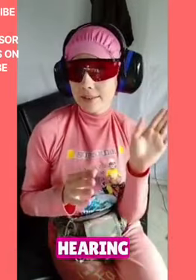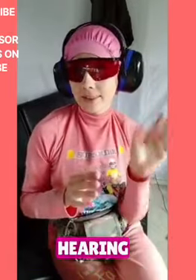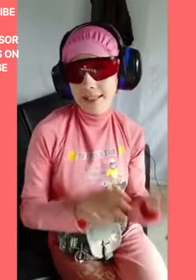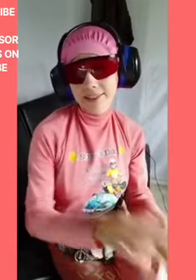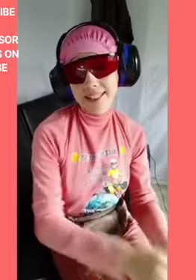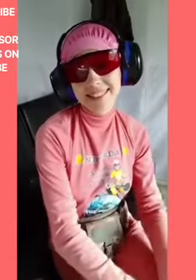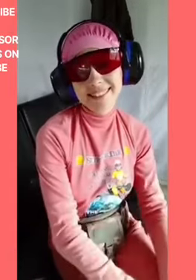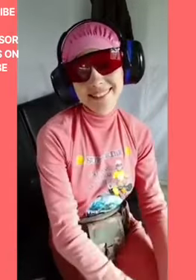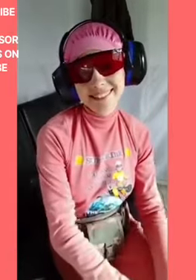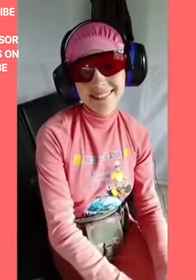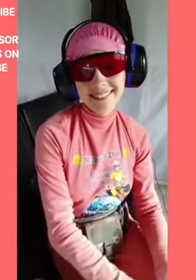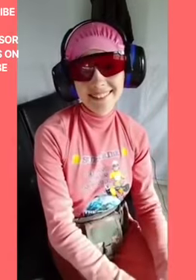hearing.